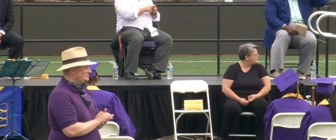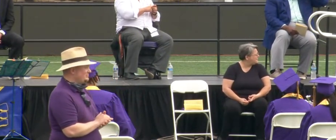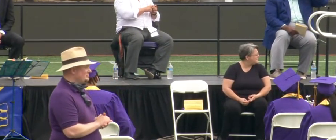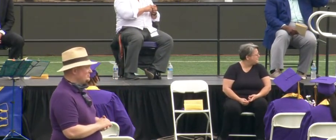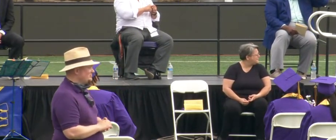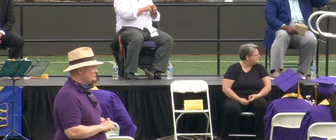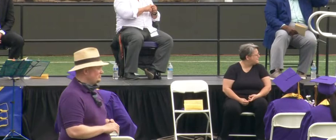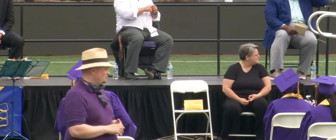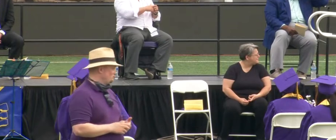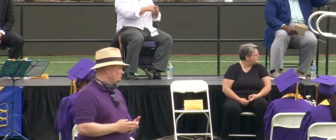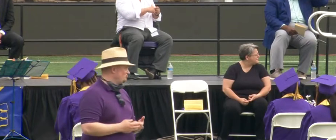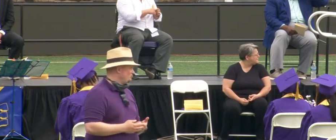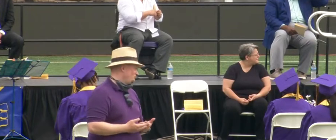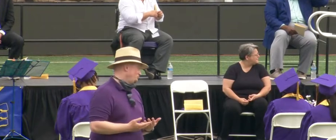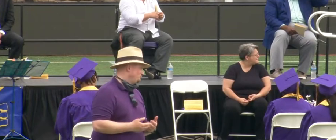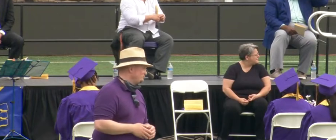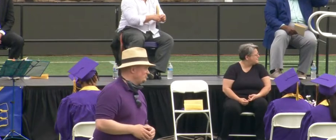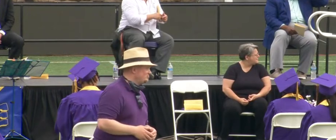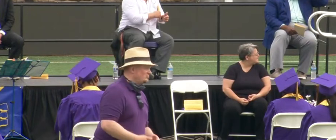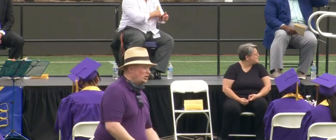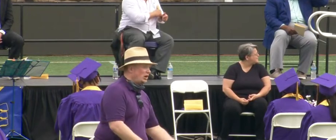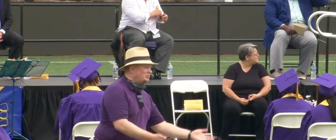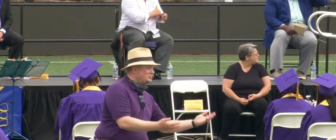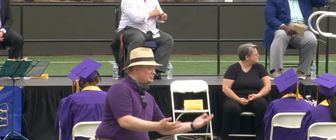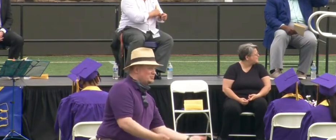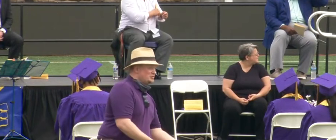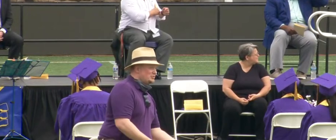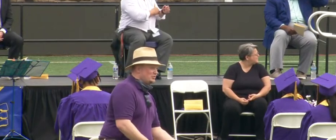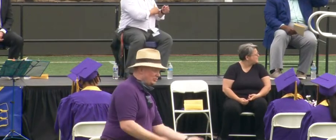Cavante Deans.